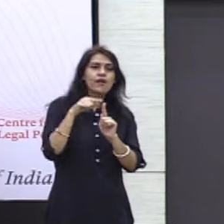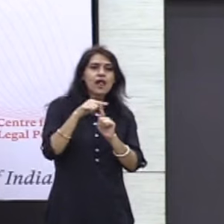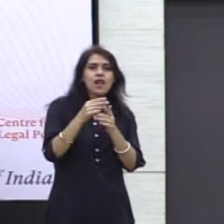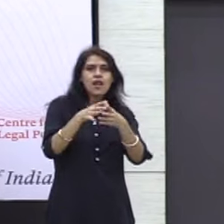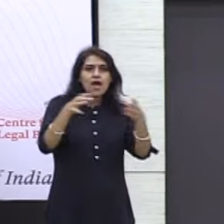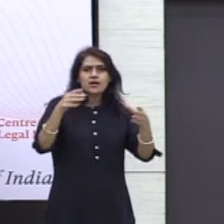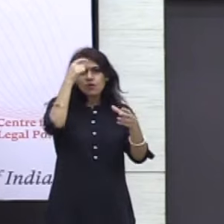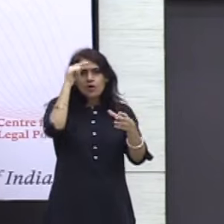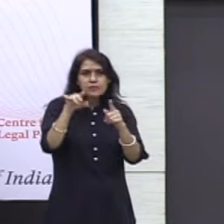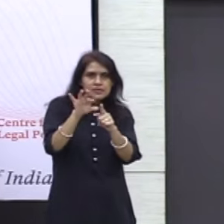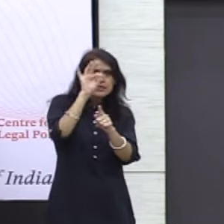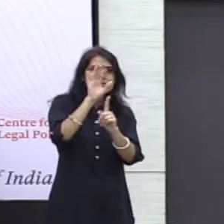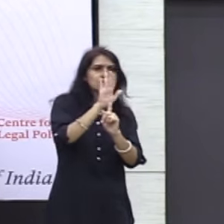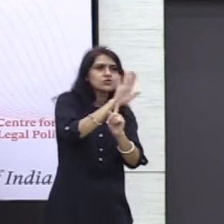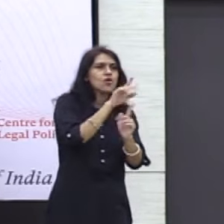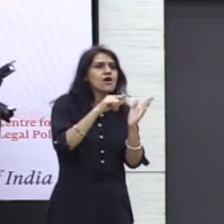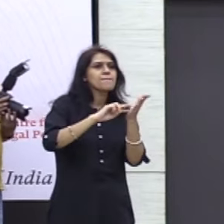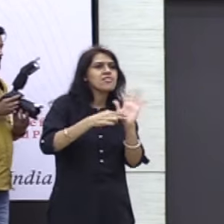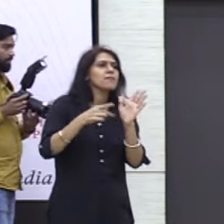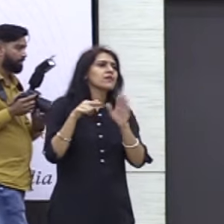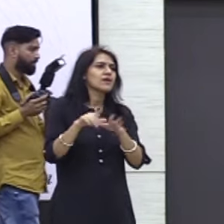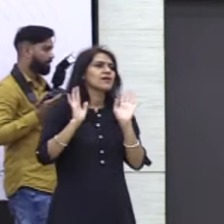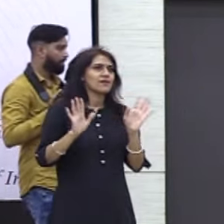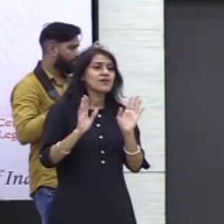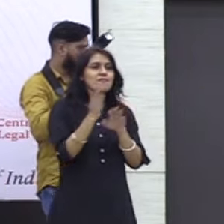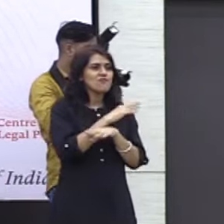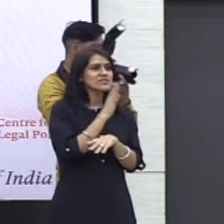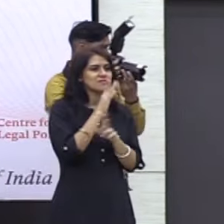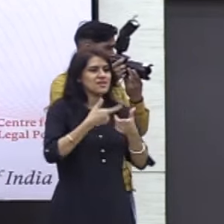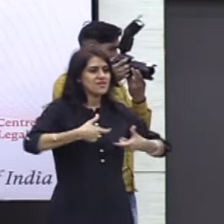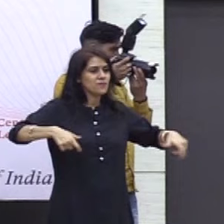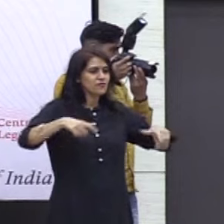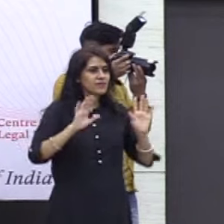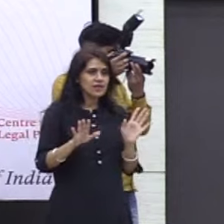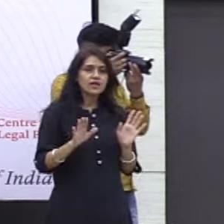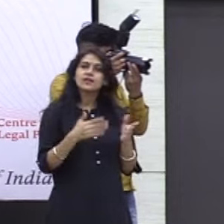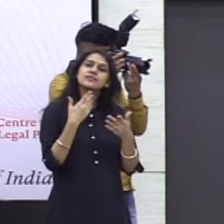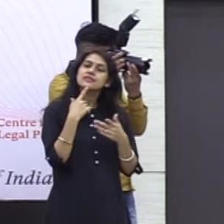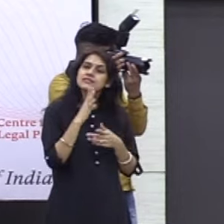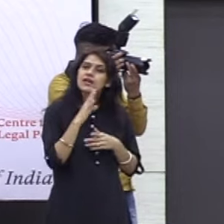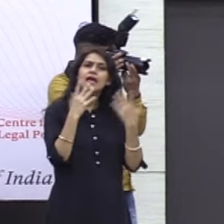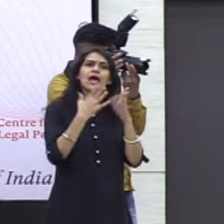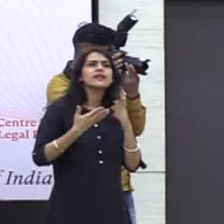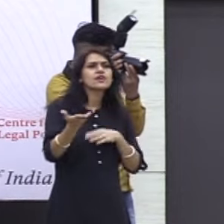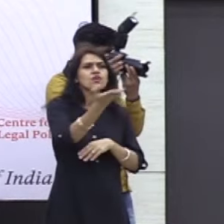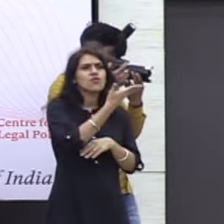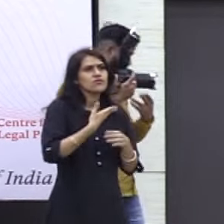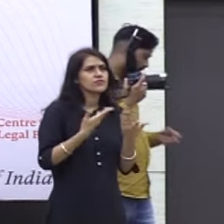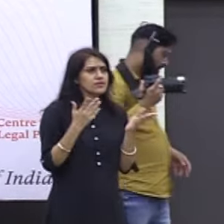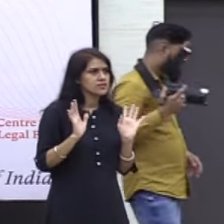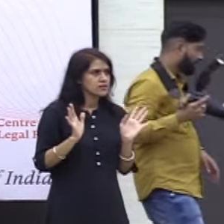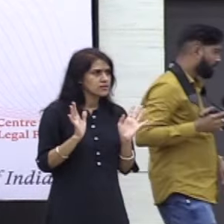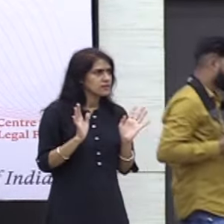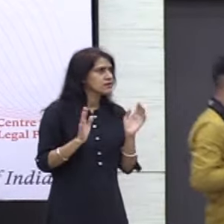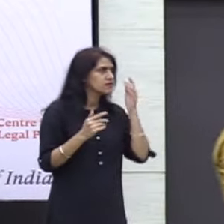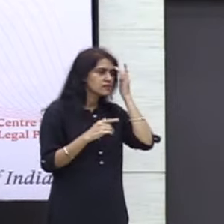how India thinks of criminal law. And a speaker earlier in the day said that whenever any of us, maybe with the